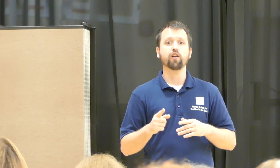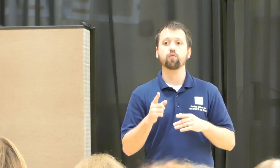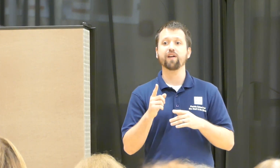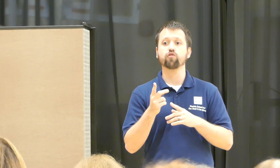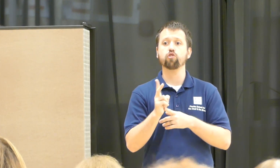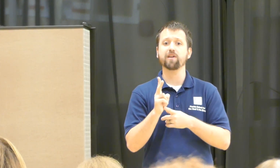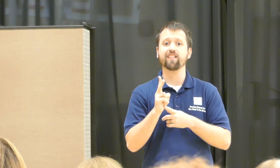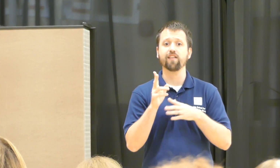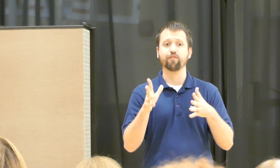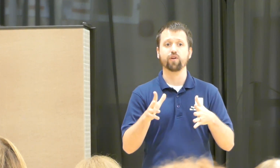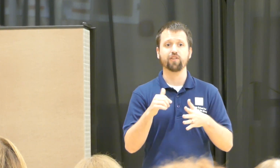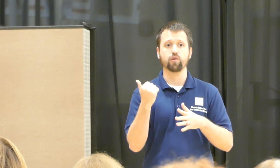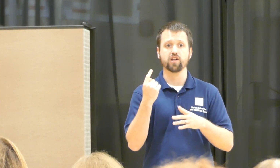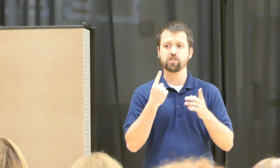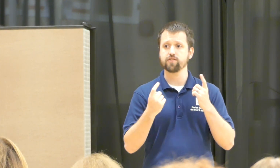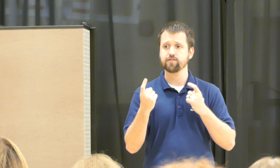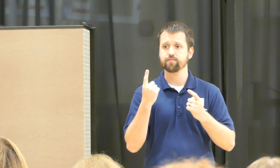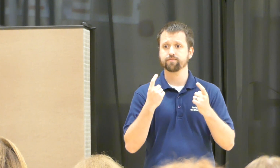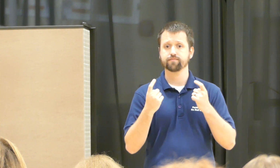We have 2 minutes left. Do we have any questions?